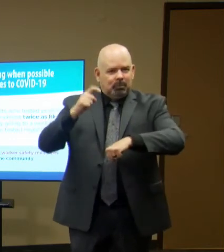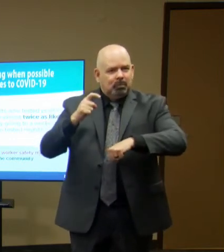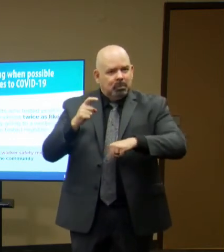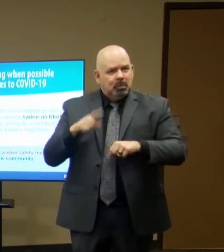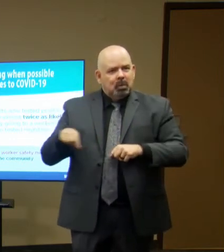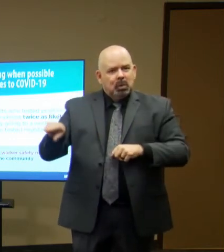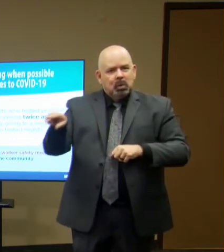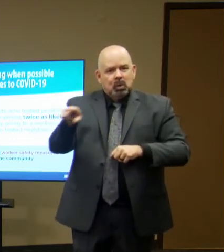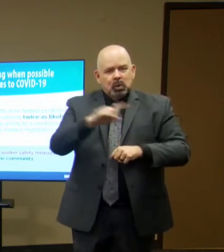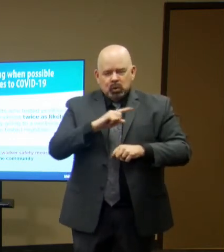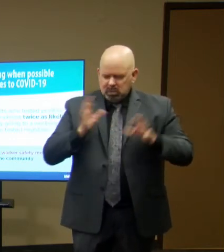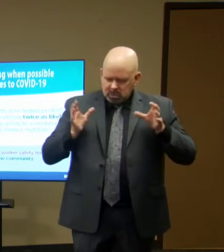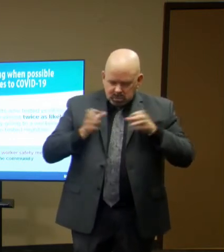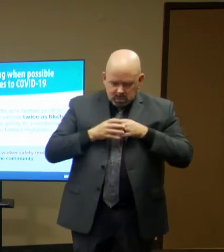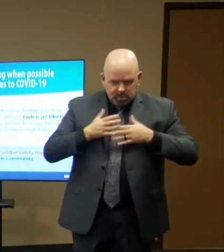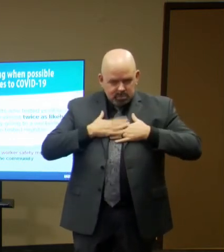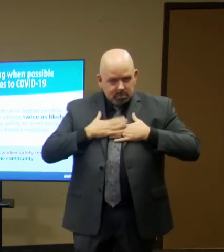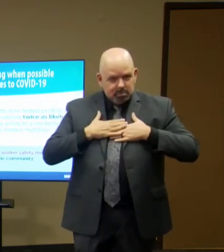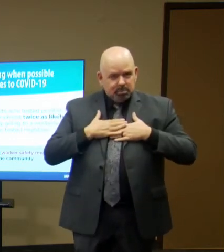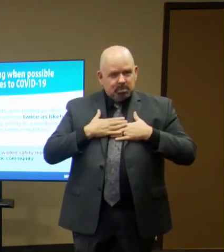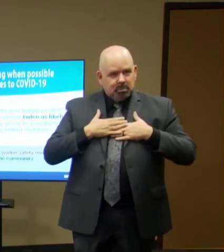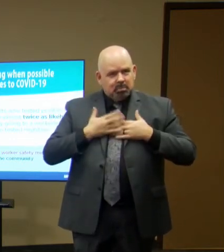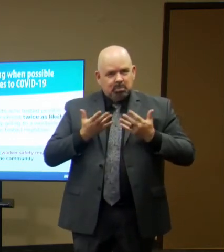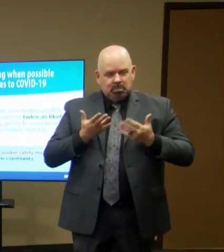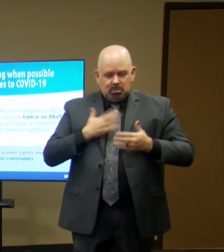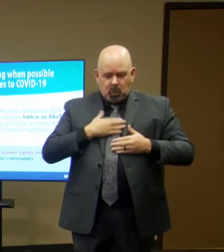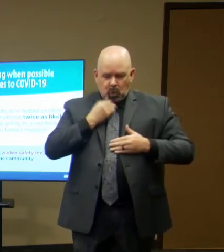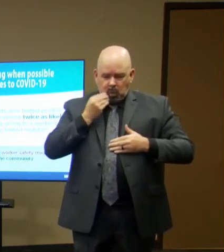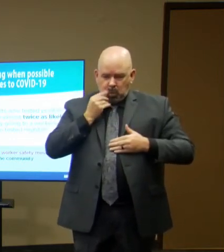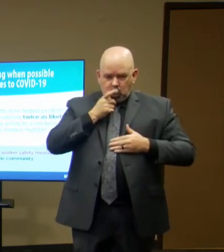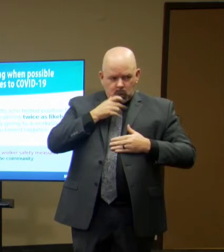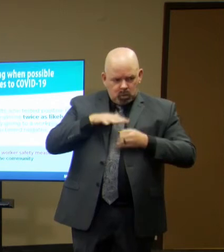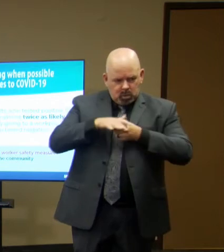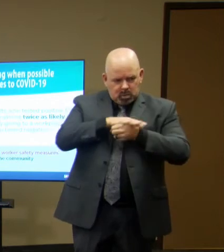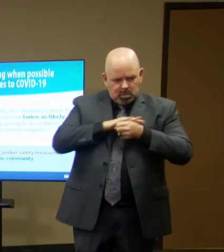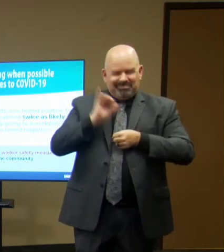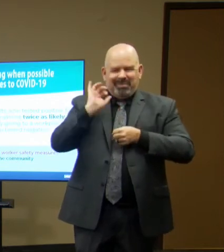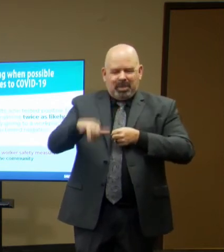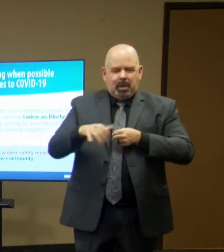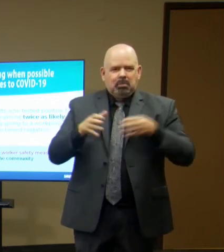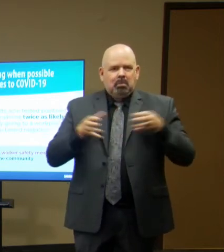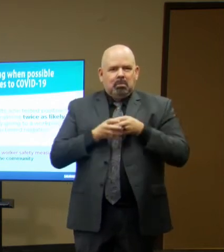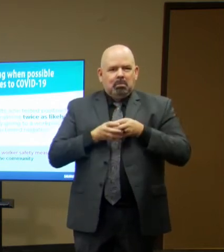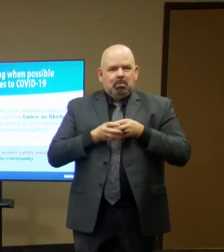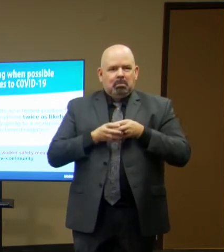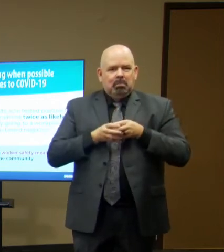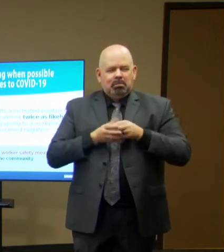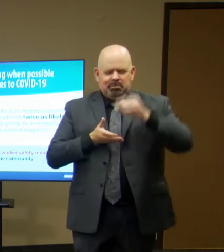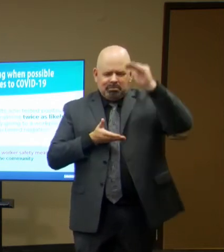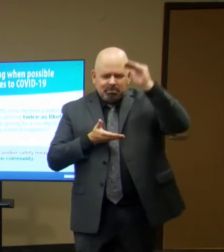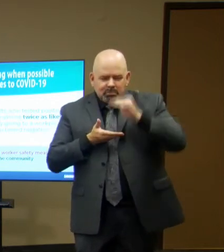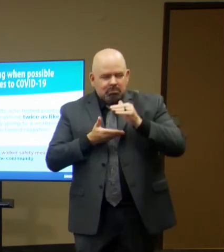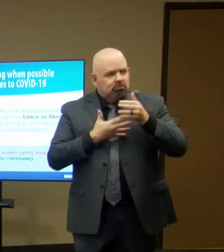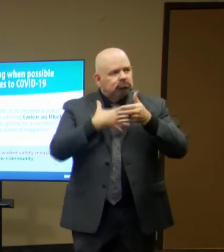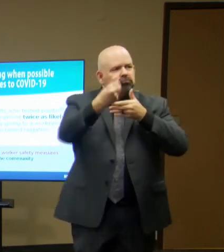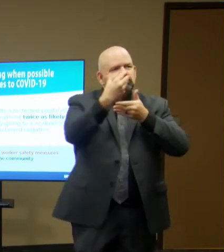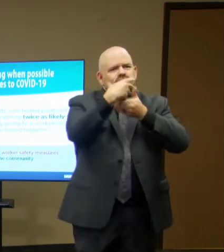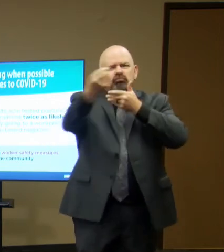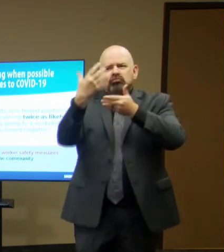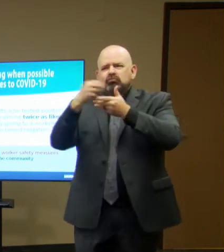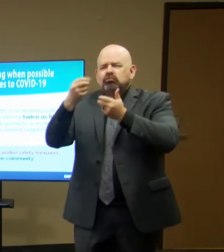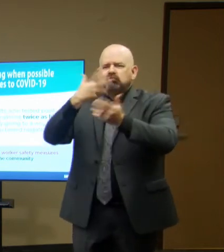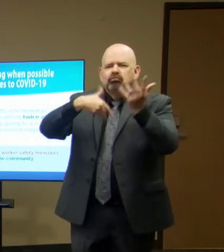nuclear family and to be around crowds just as little as possible while we get this back under